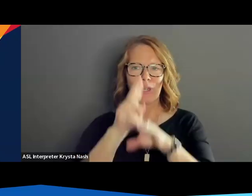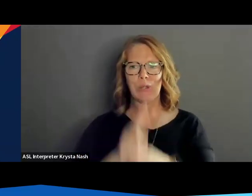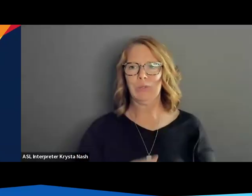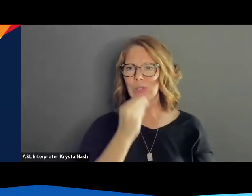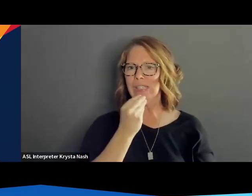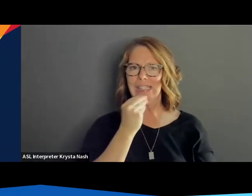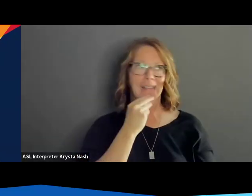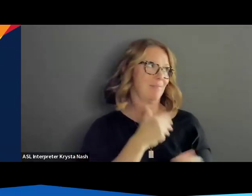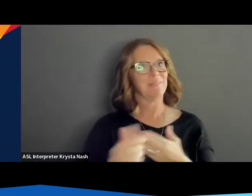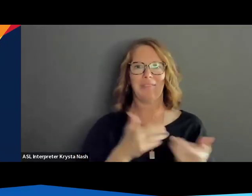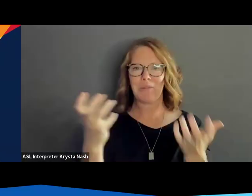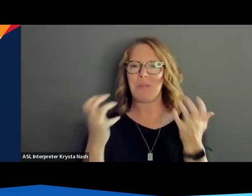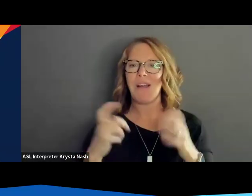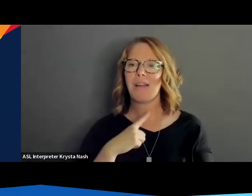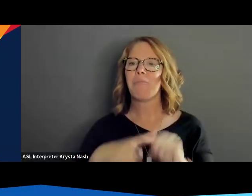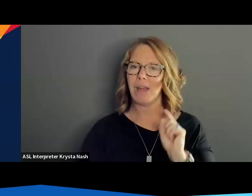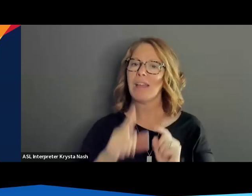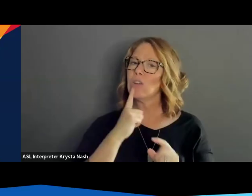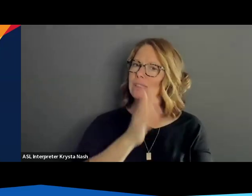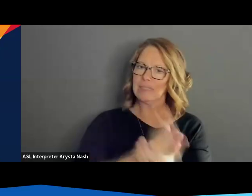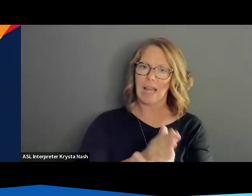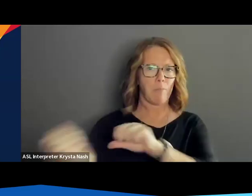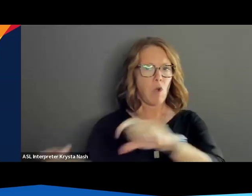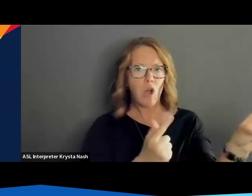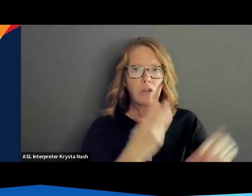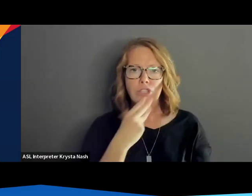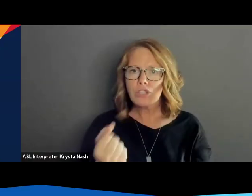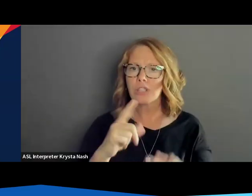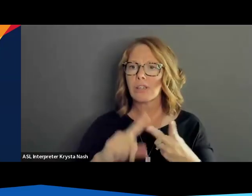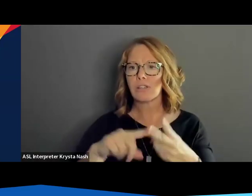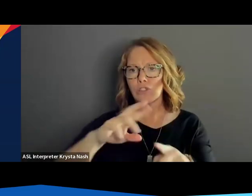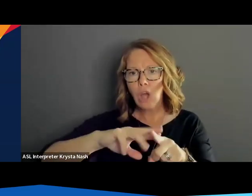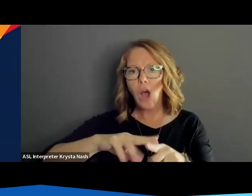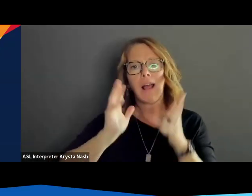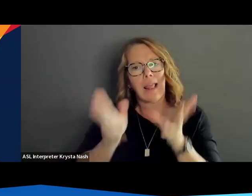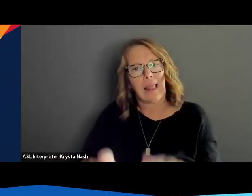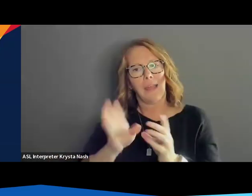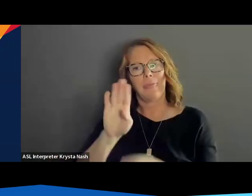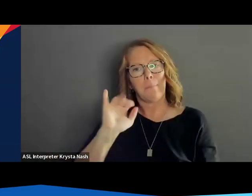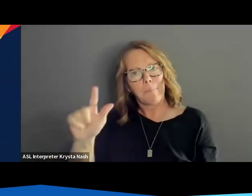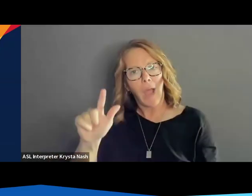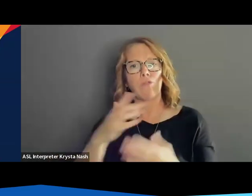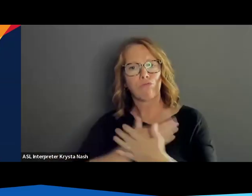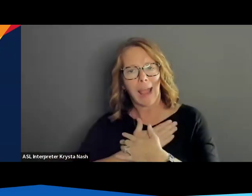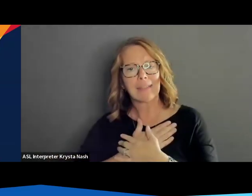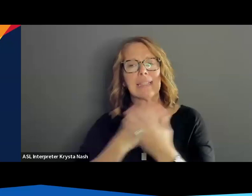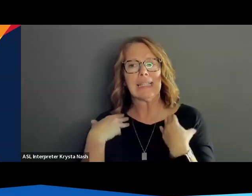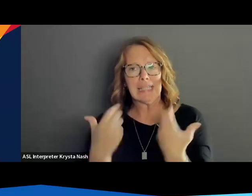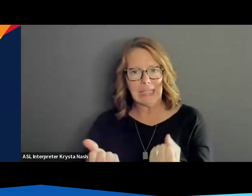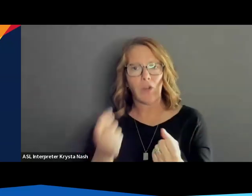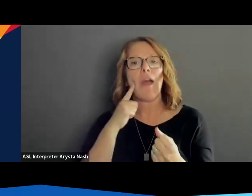that we want to eat. But they'll have you be off of that for a while, let the bowel rest, let the bowel heal, and then